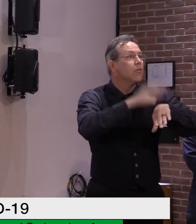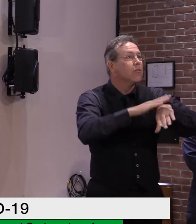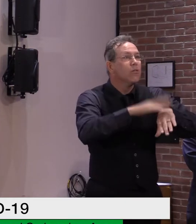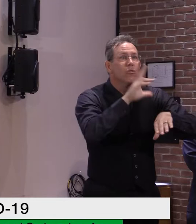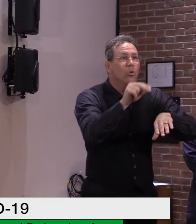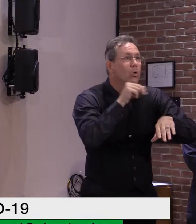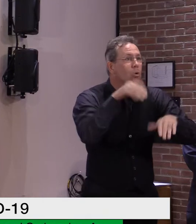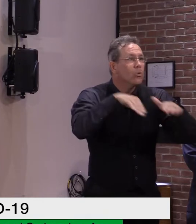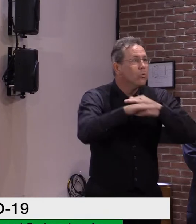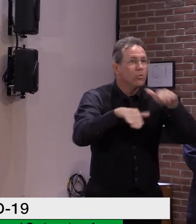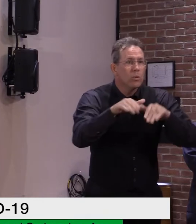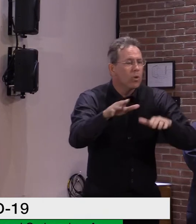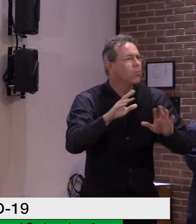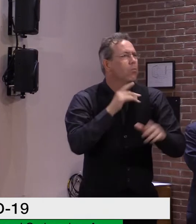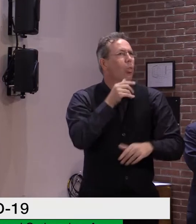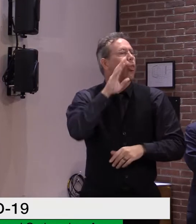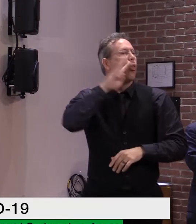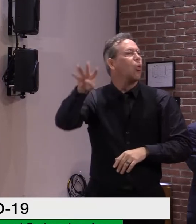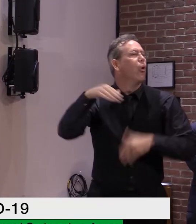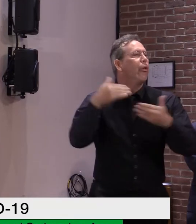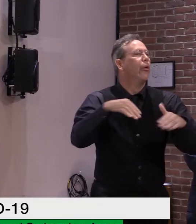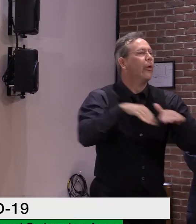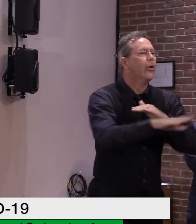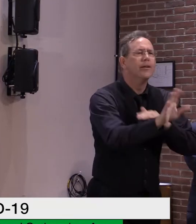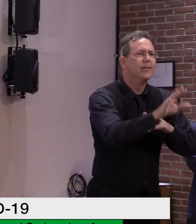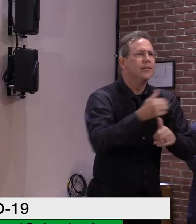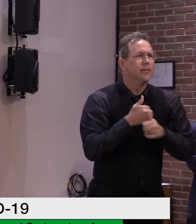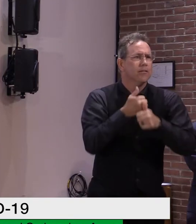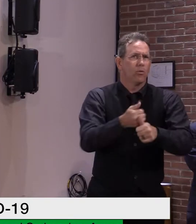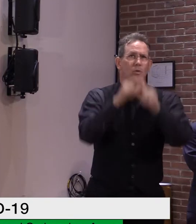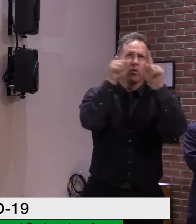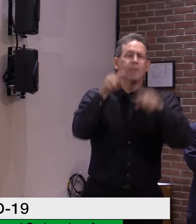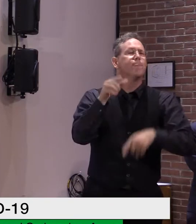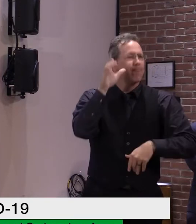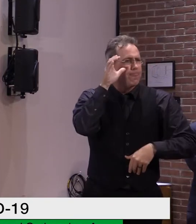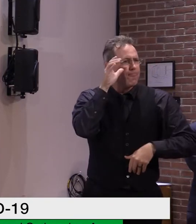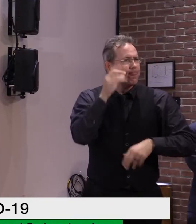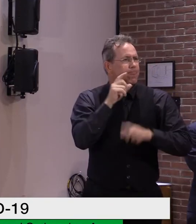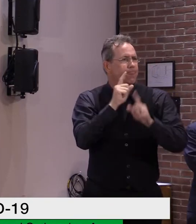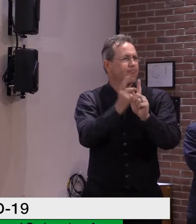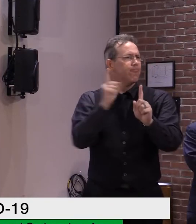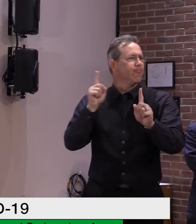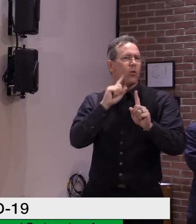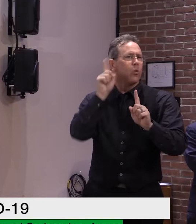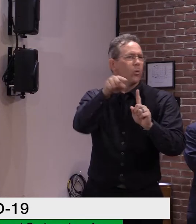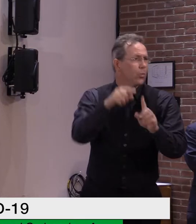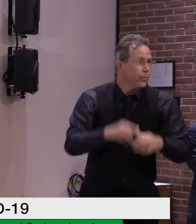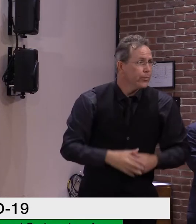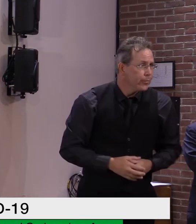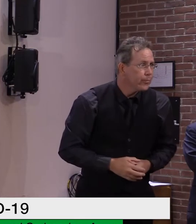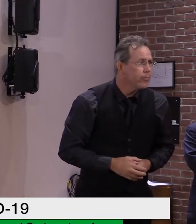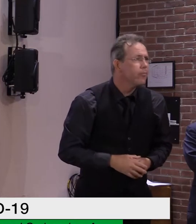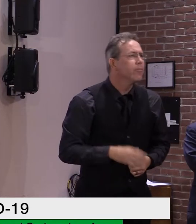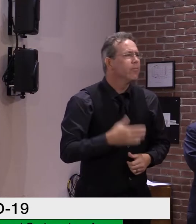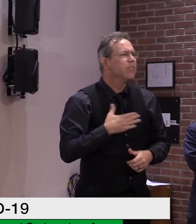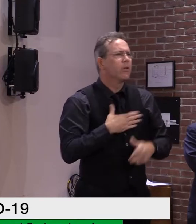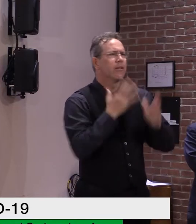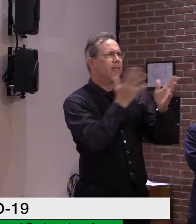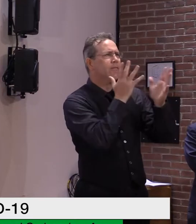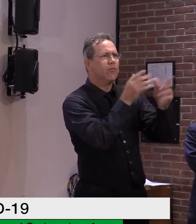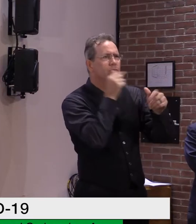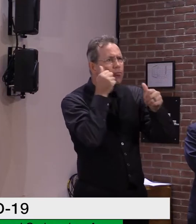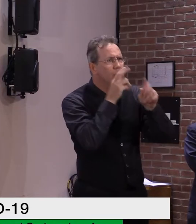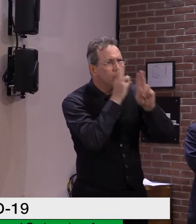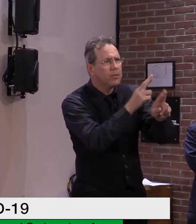reason. Often that reason is for underlying safety concerns about that particular swimming location. For